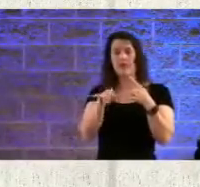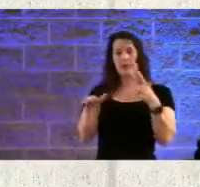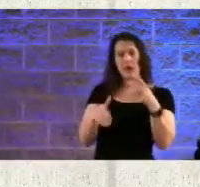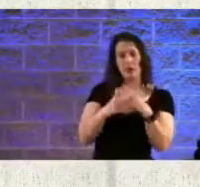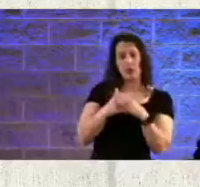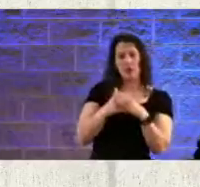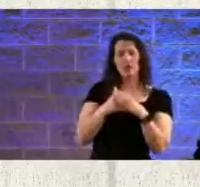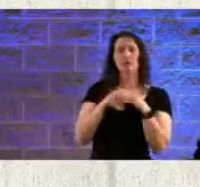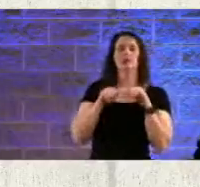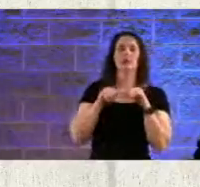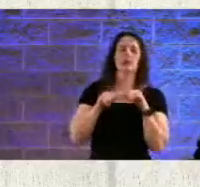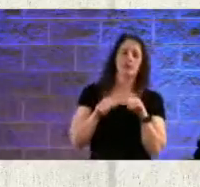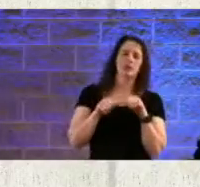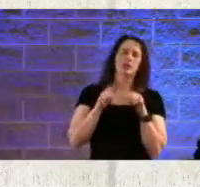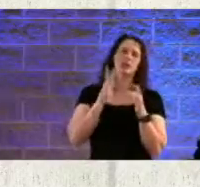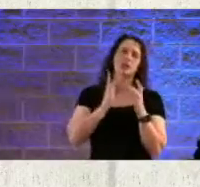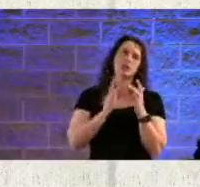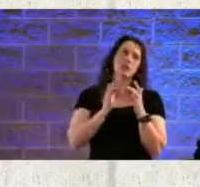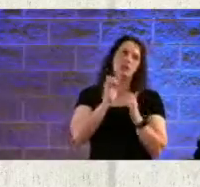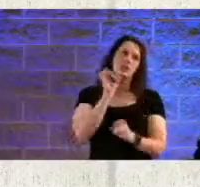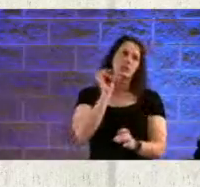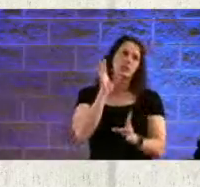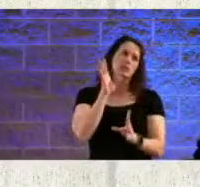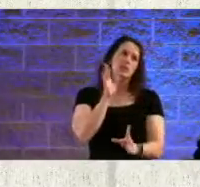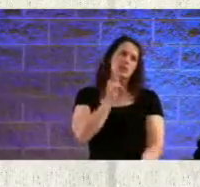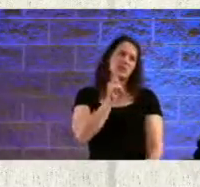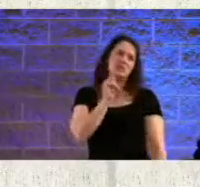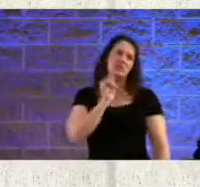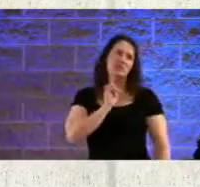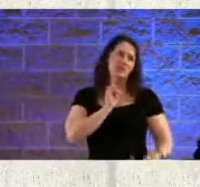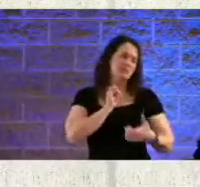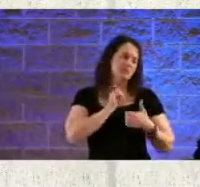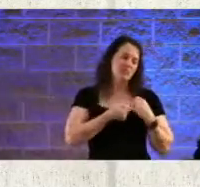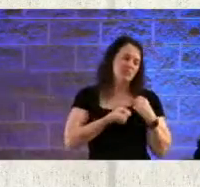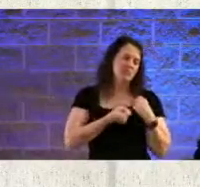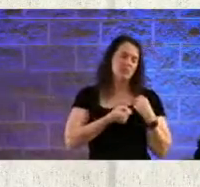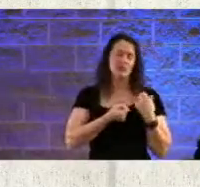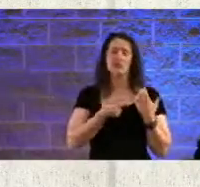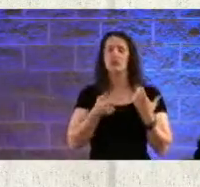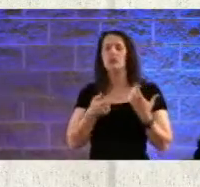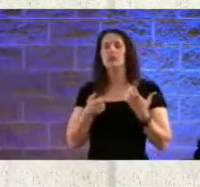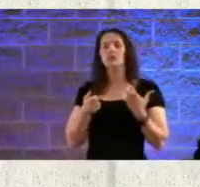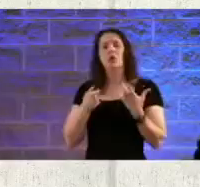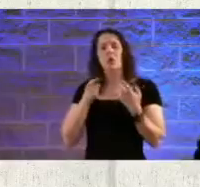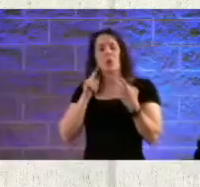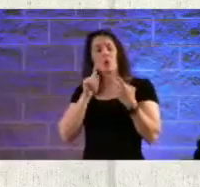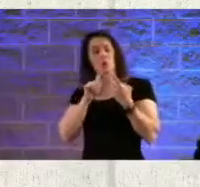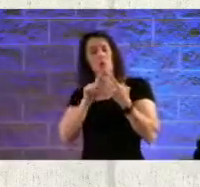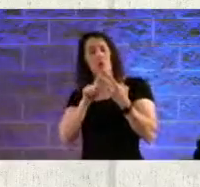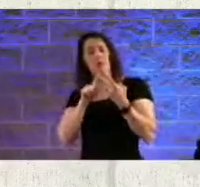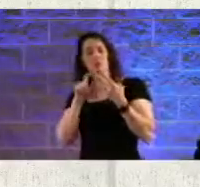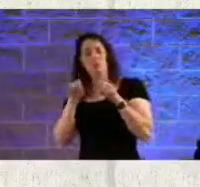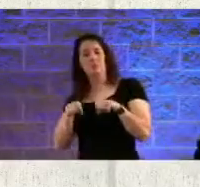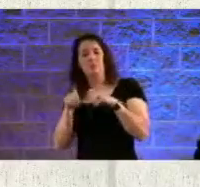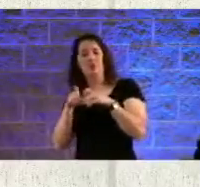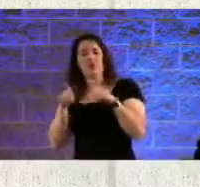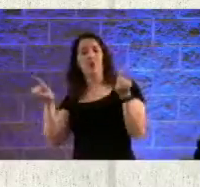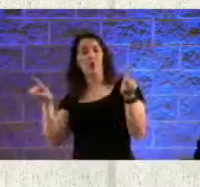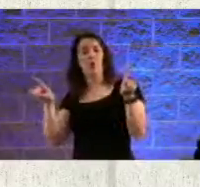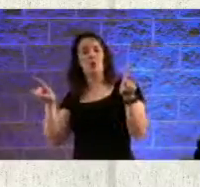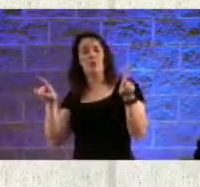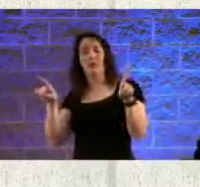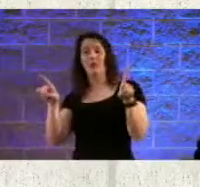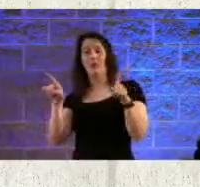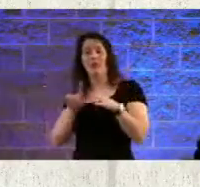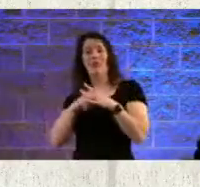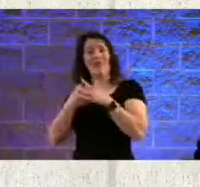Number one, stay married and just be absolutely miserable. Or secondly, you will be able to get a divorce and then